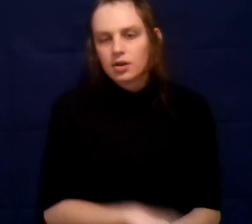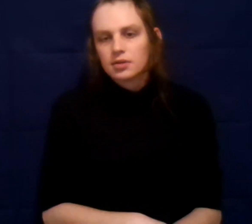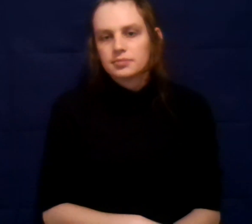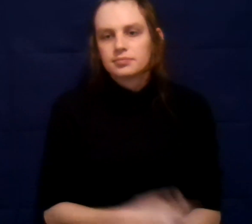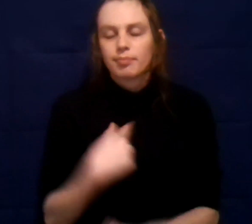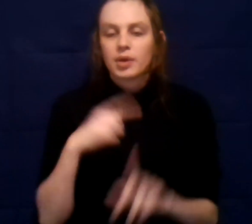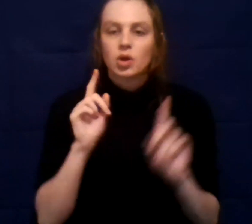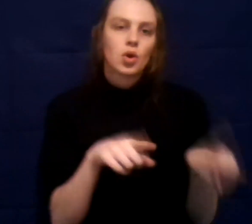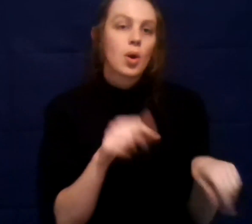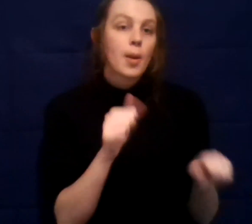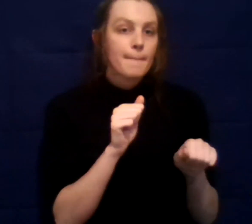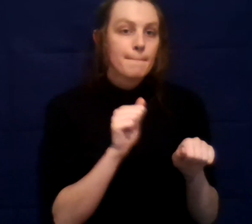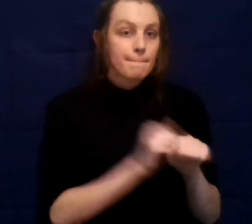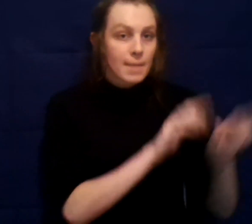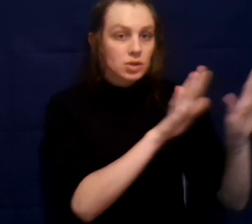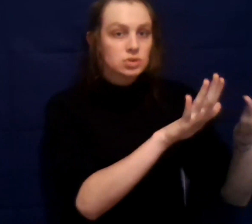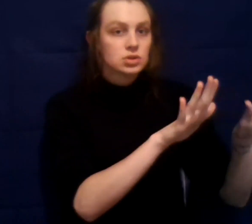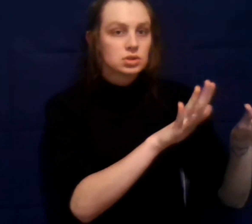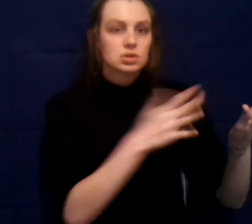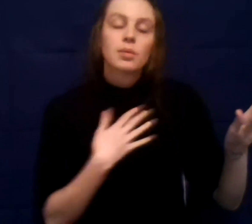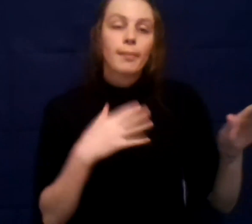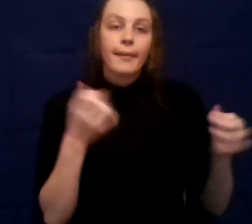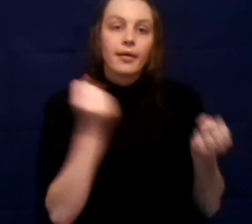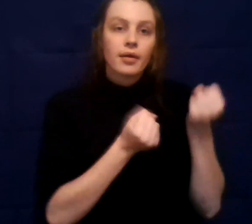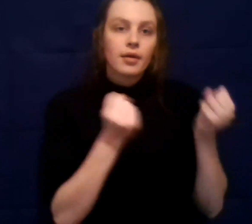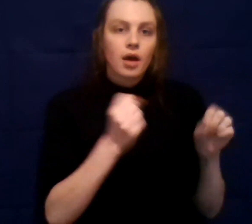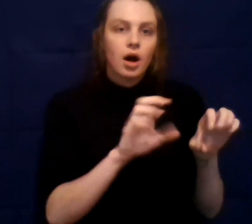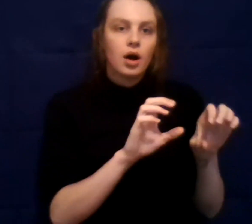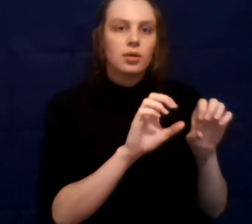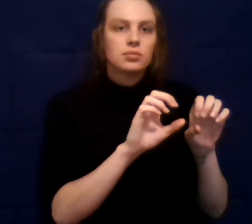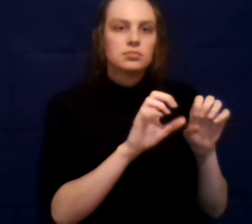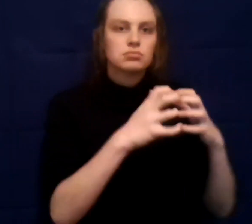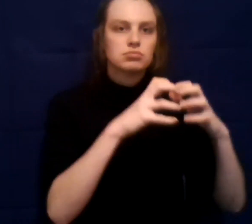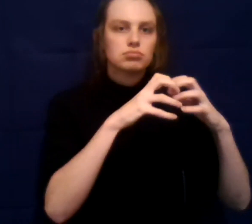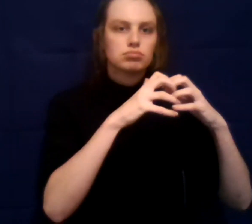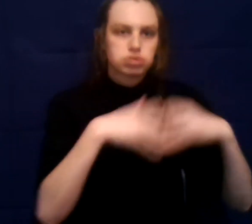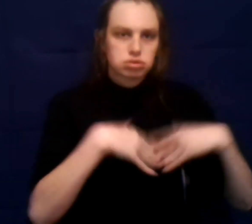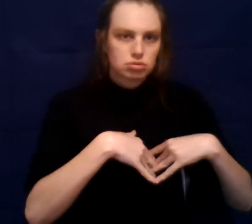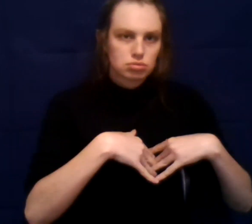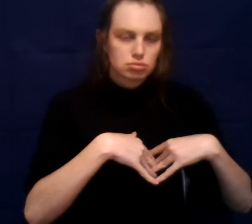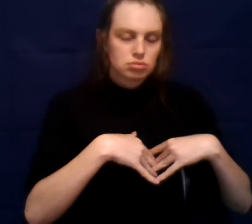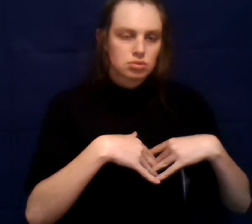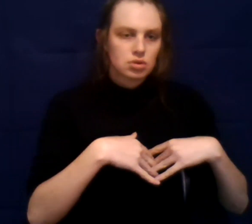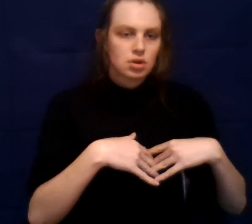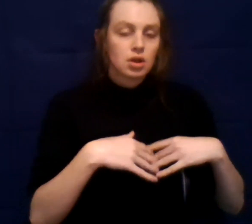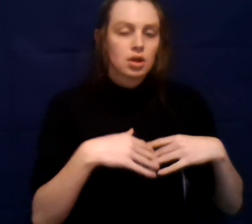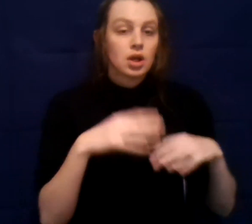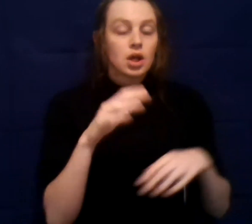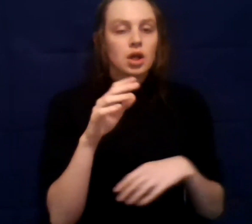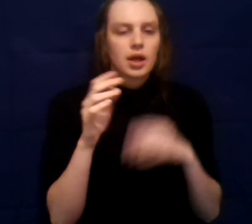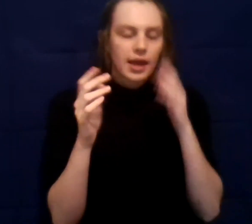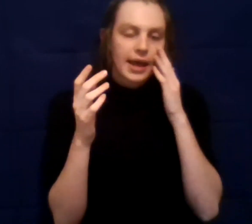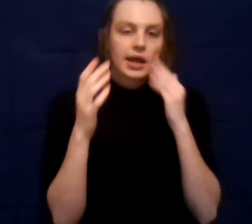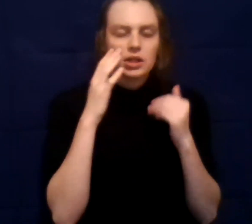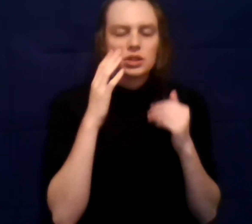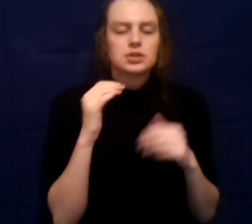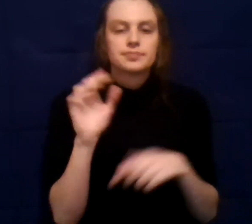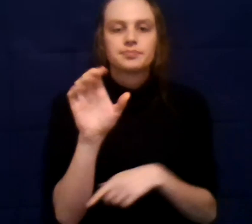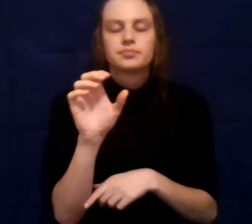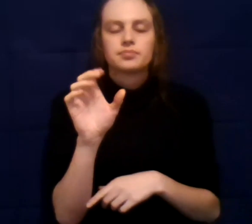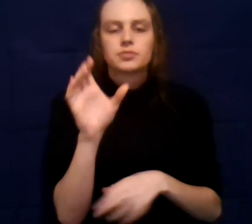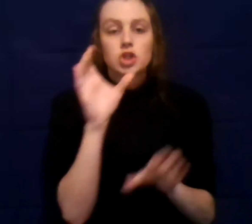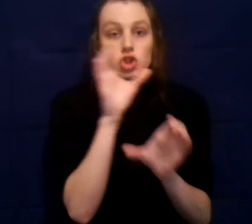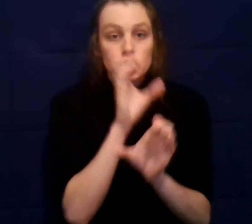My car breaks down, and long story short, search and rescue crew was called on